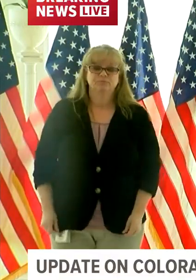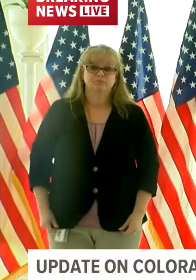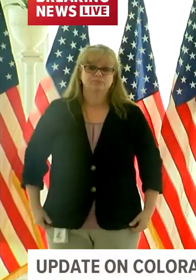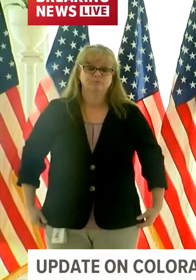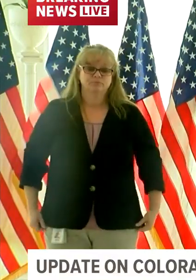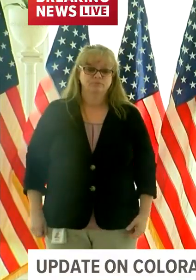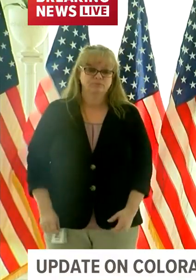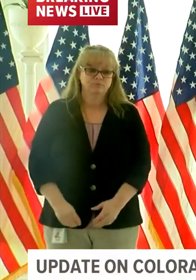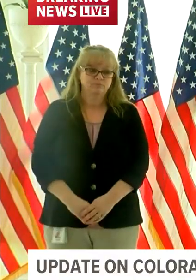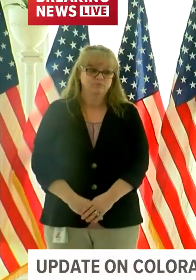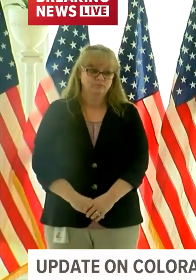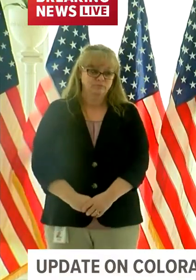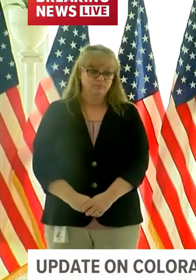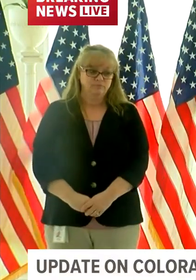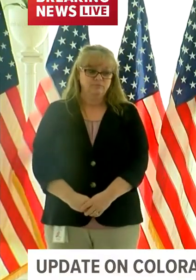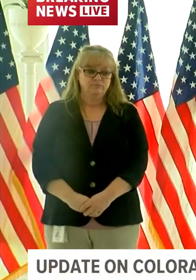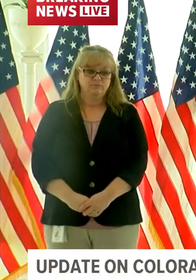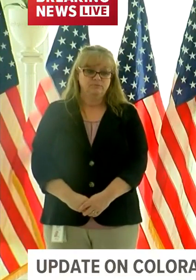ayuda del Estado?